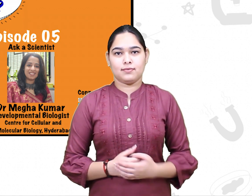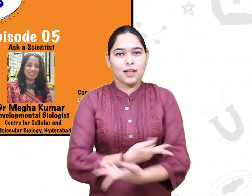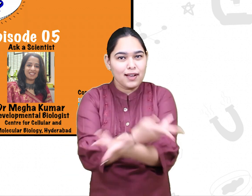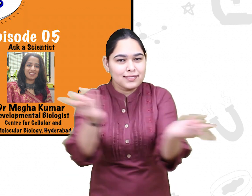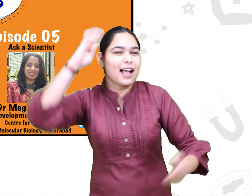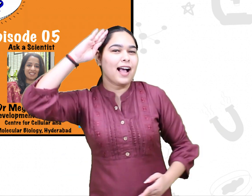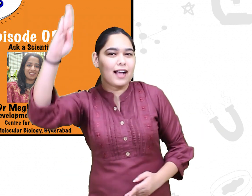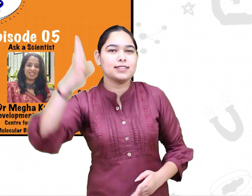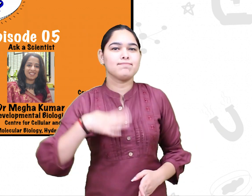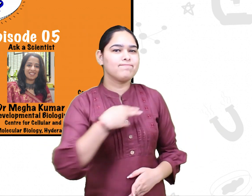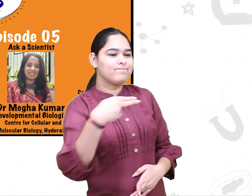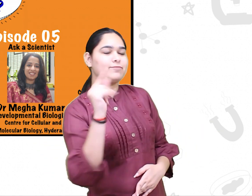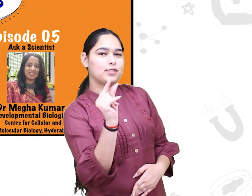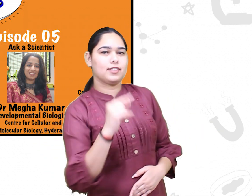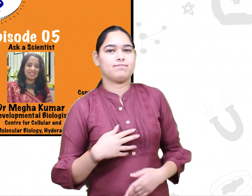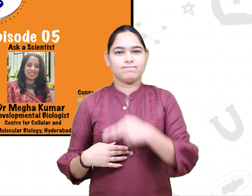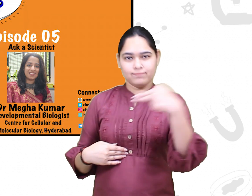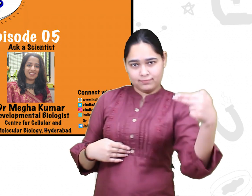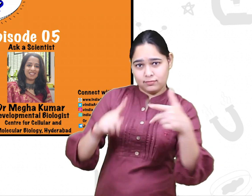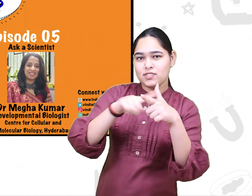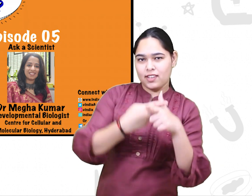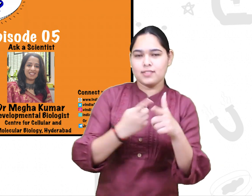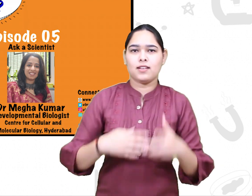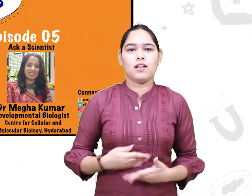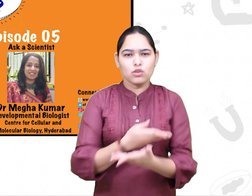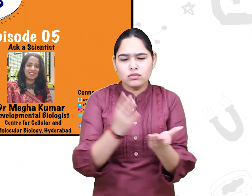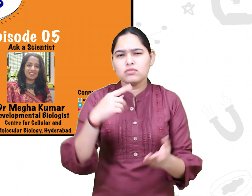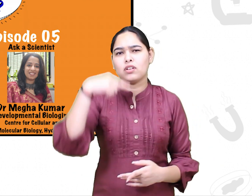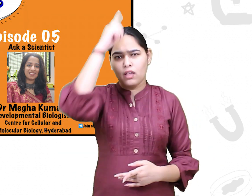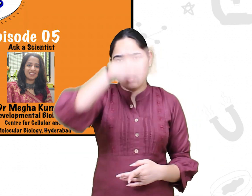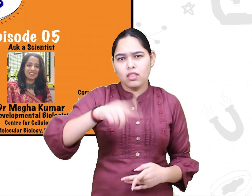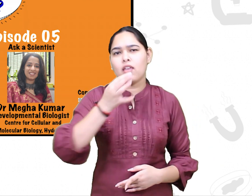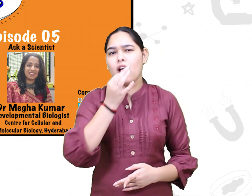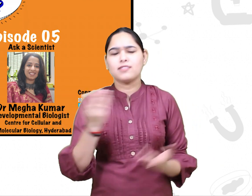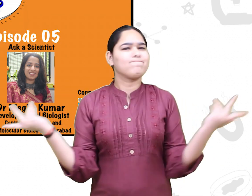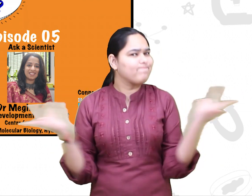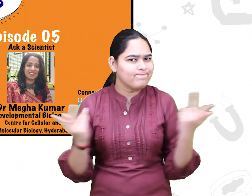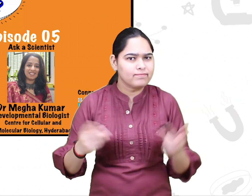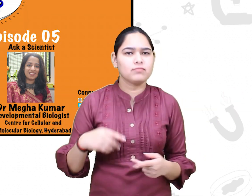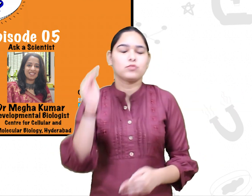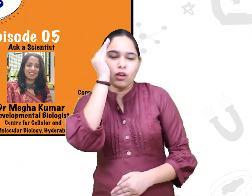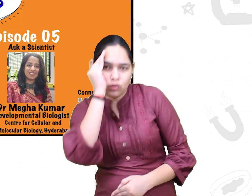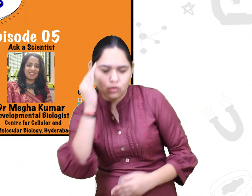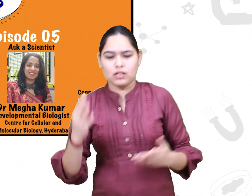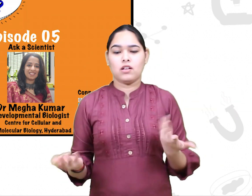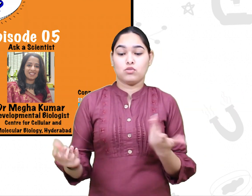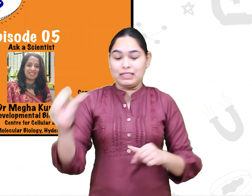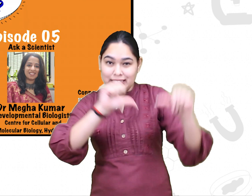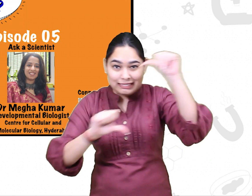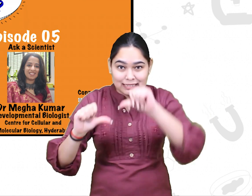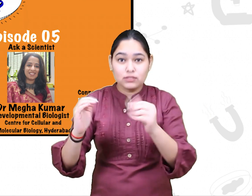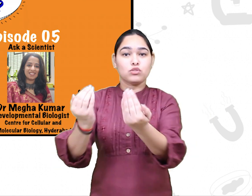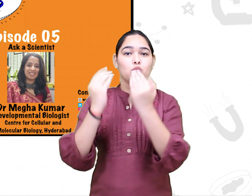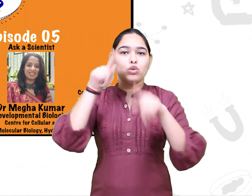Hi everyone, I'm Utsuka. I am Jigyasa and You're you are listening to India Asks Why, a science podcast supported